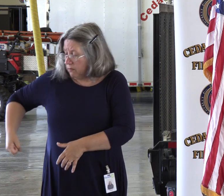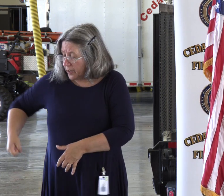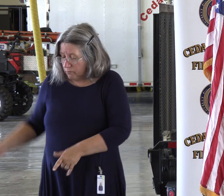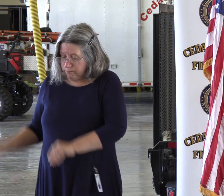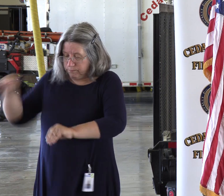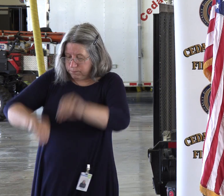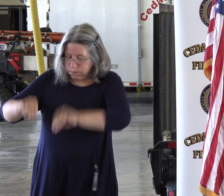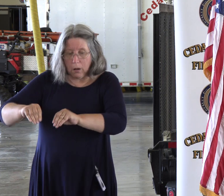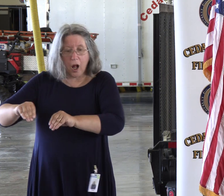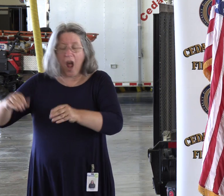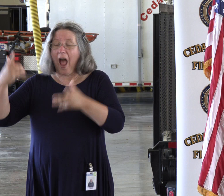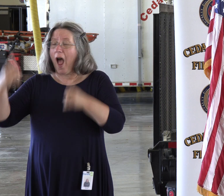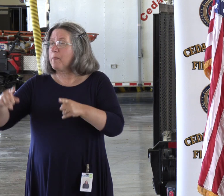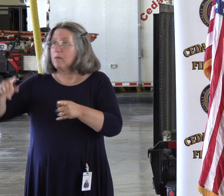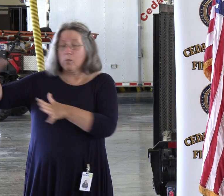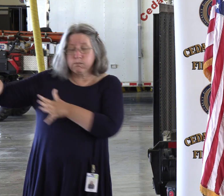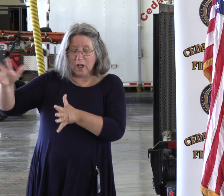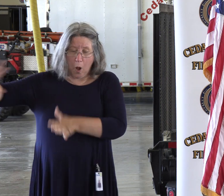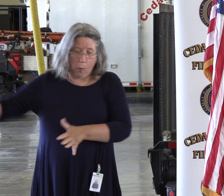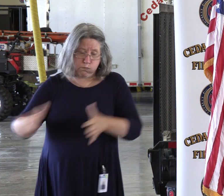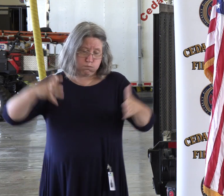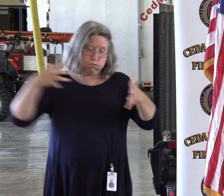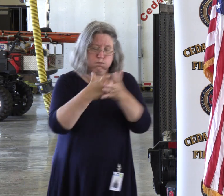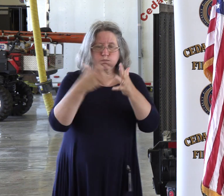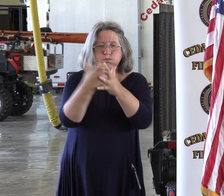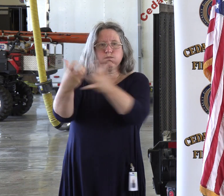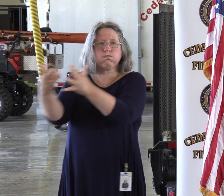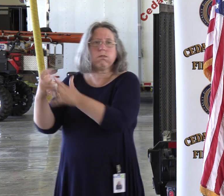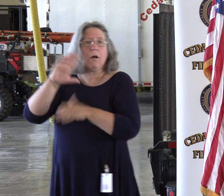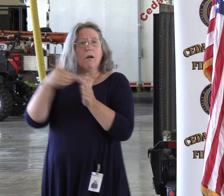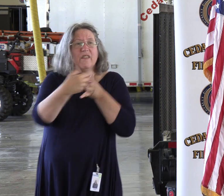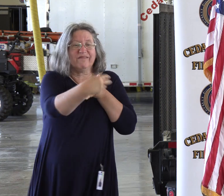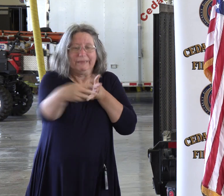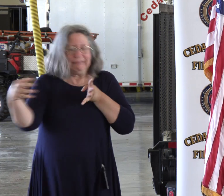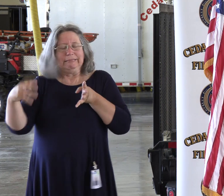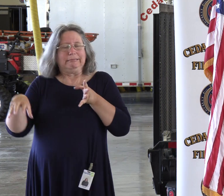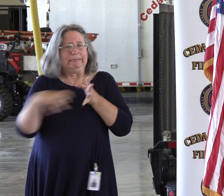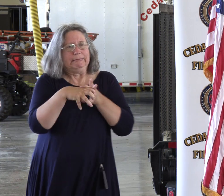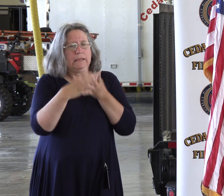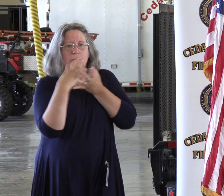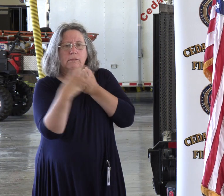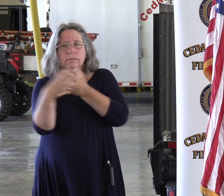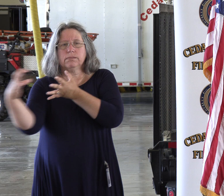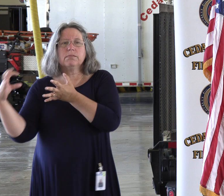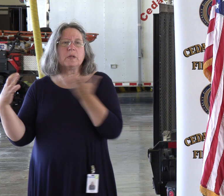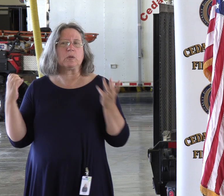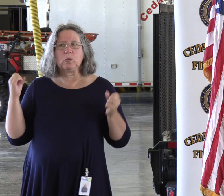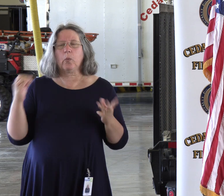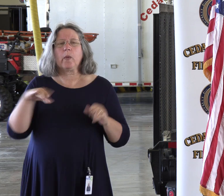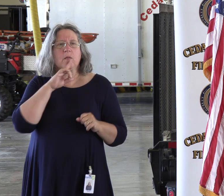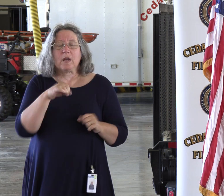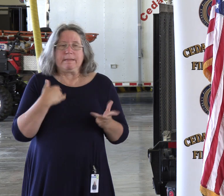we are happy to report that there were no injuries reported at the airport or anywhere on the airport